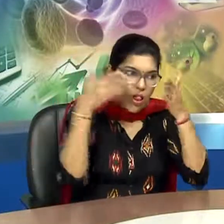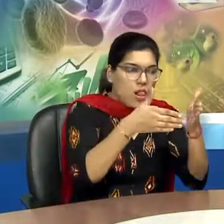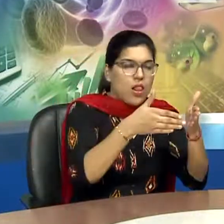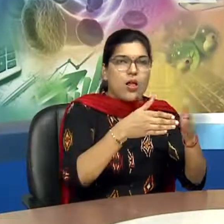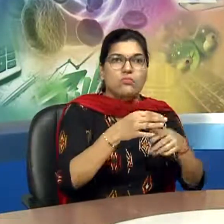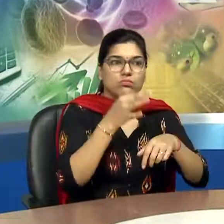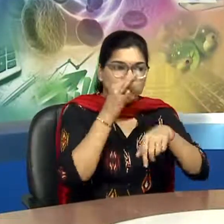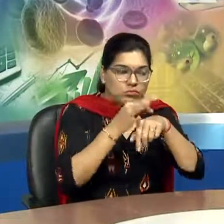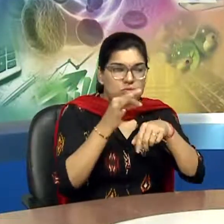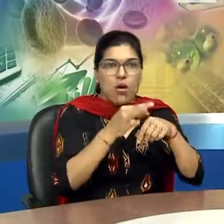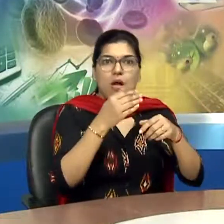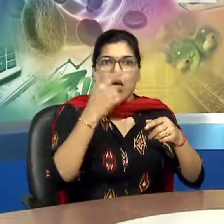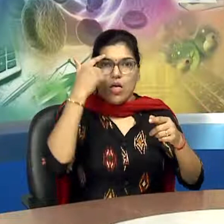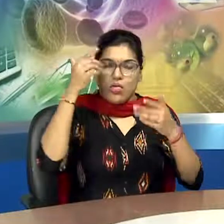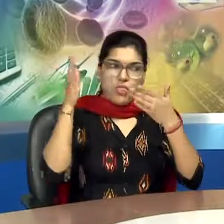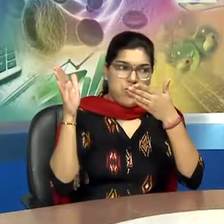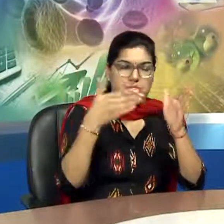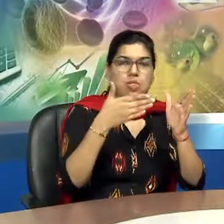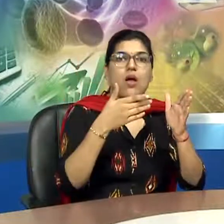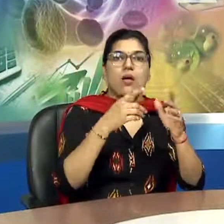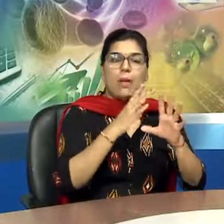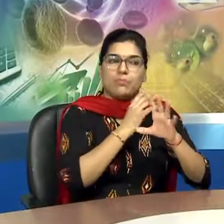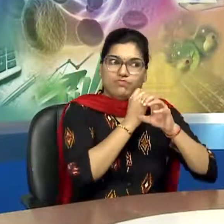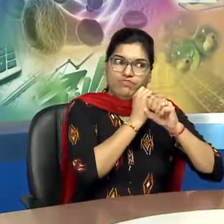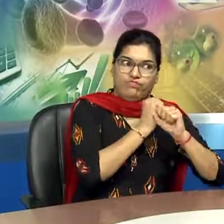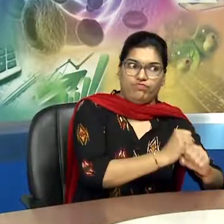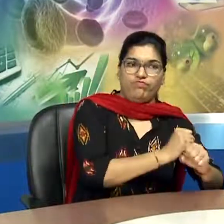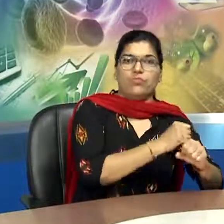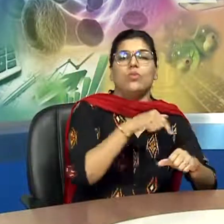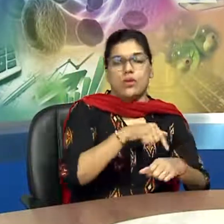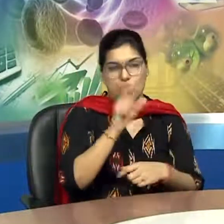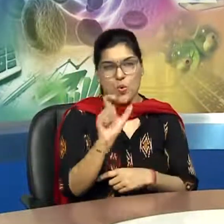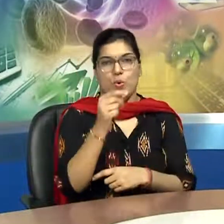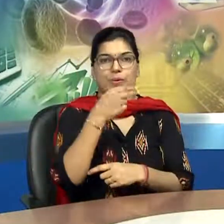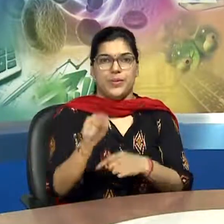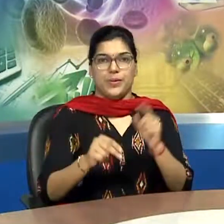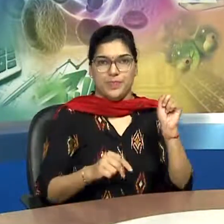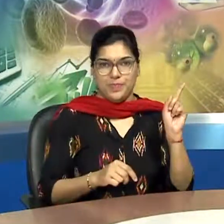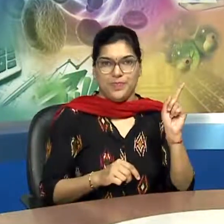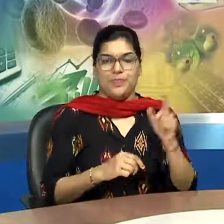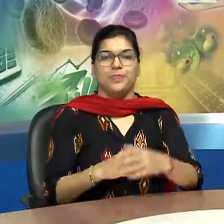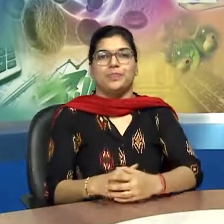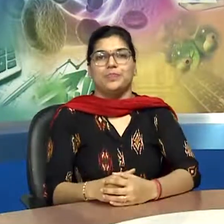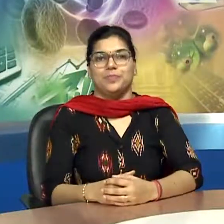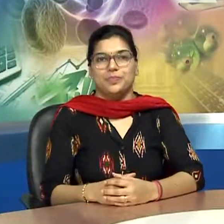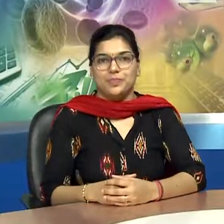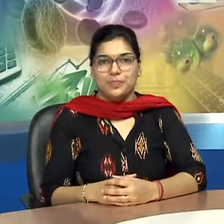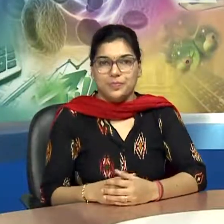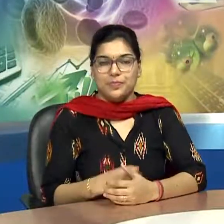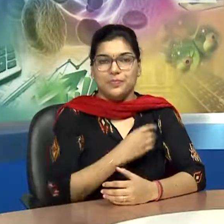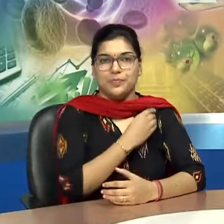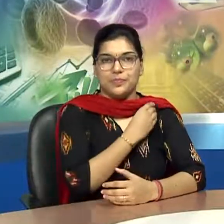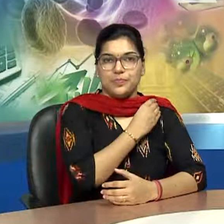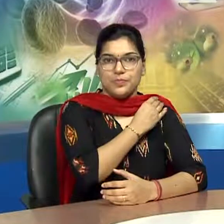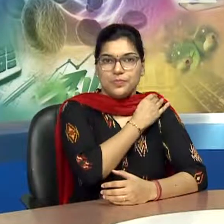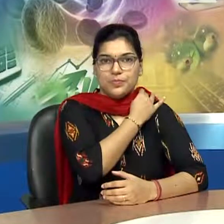drug. So that can be considered as you are trapped in something or into the bad